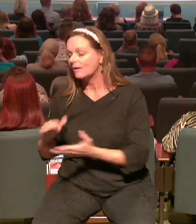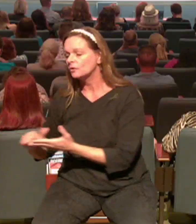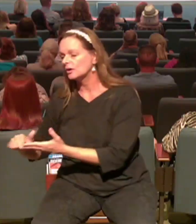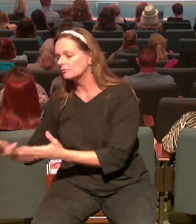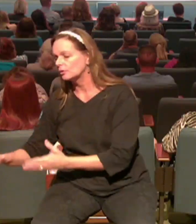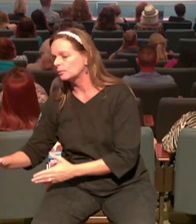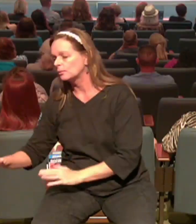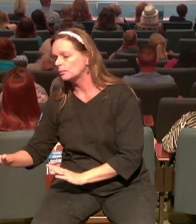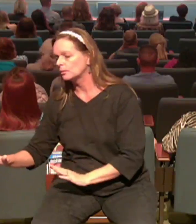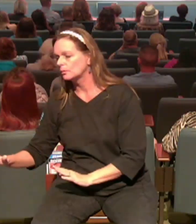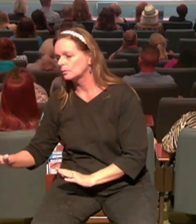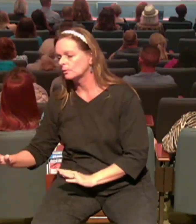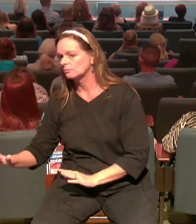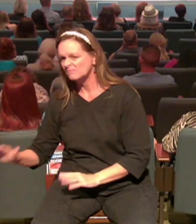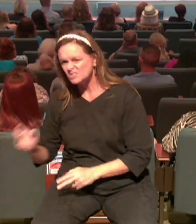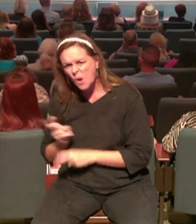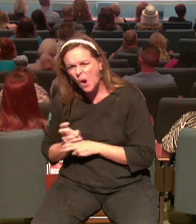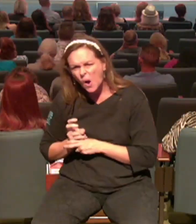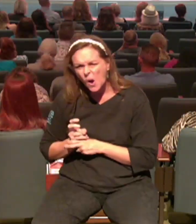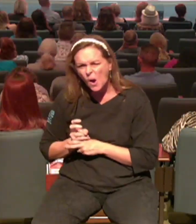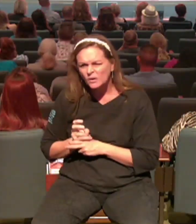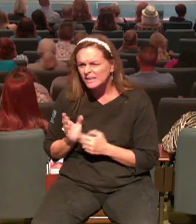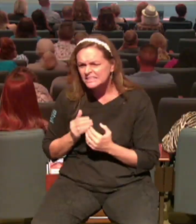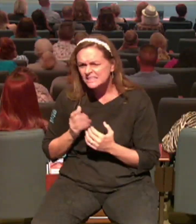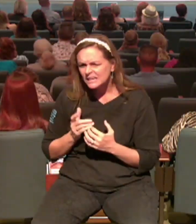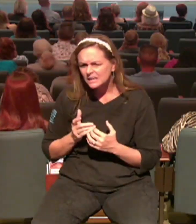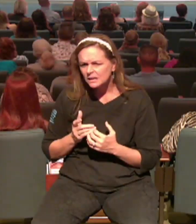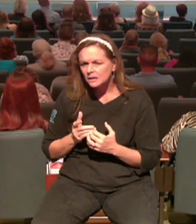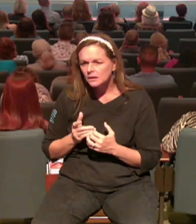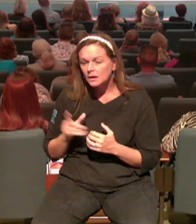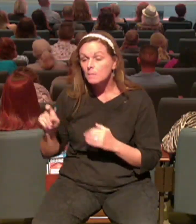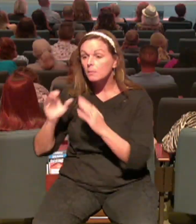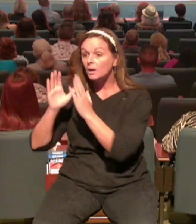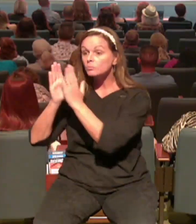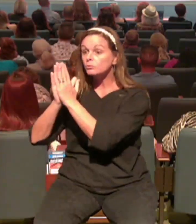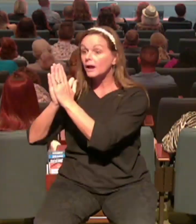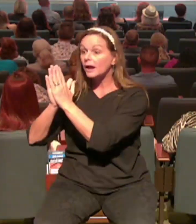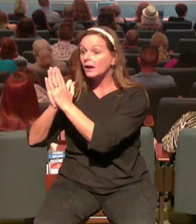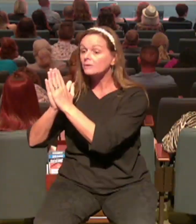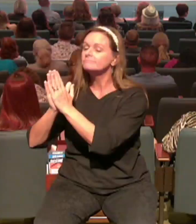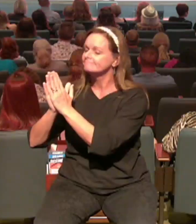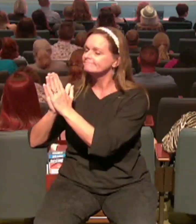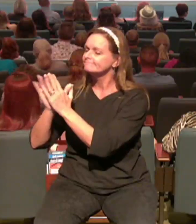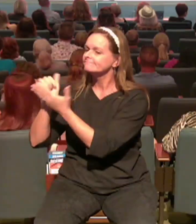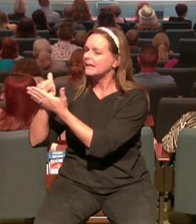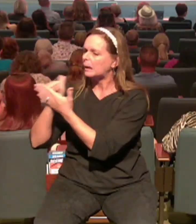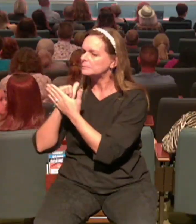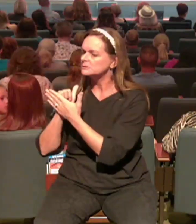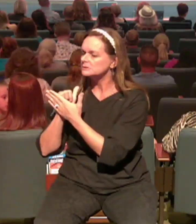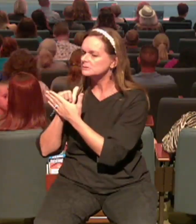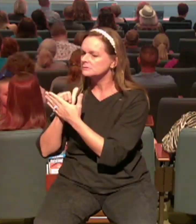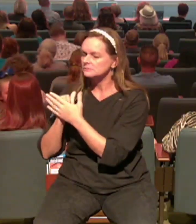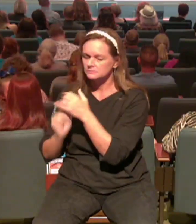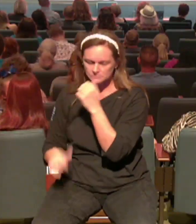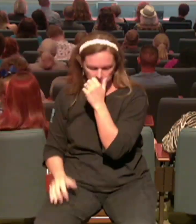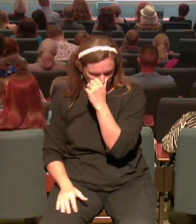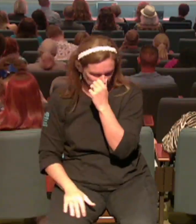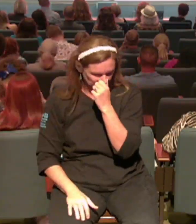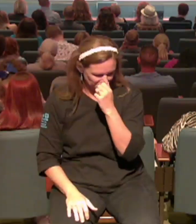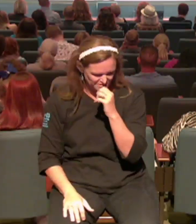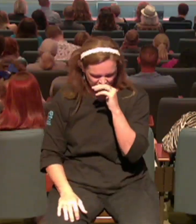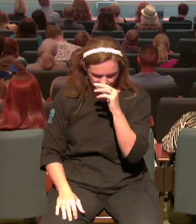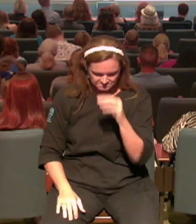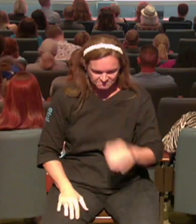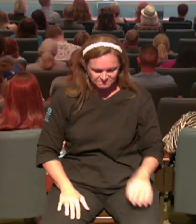At the end of this passage, of this story, Jesus goes on to say this. This is the last verse here. He says, after he says, "Go and sin no